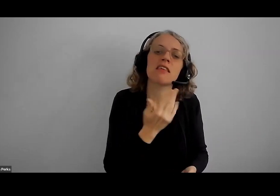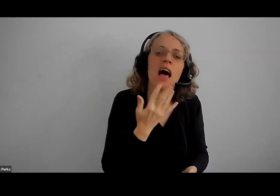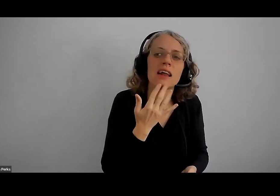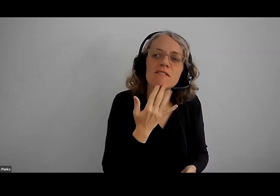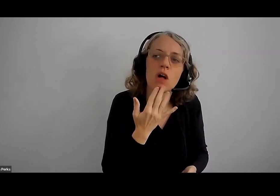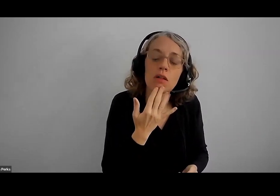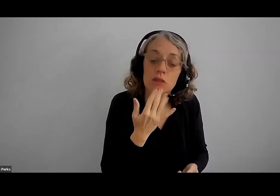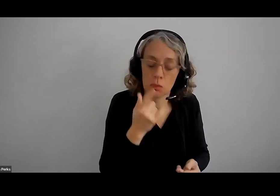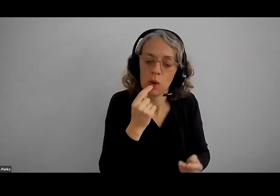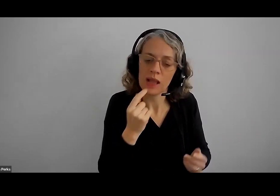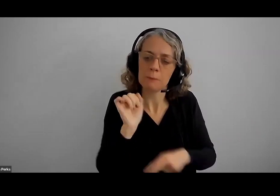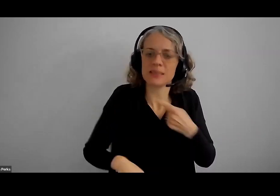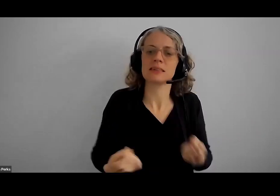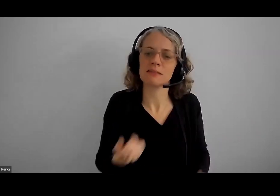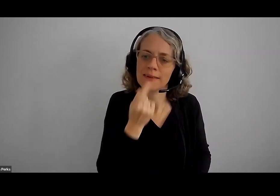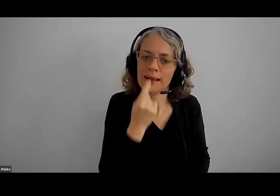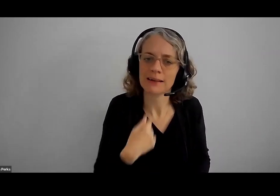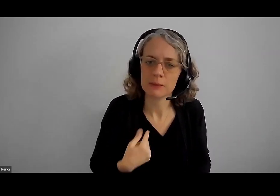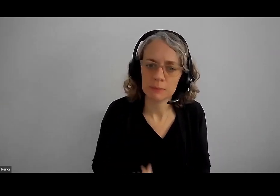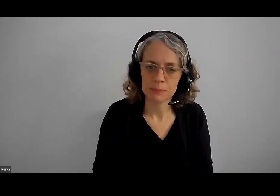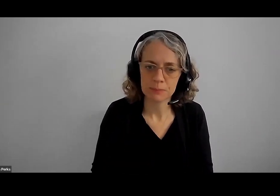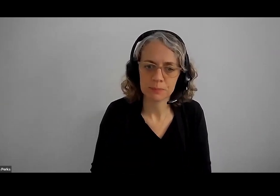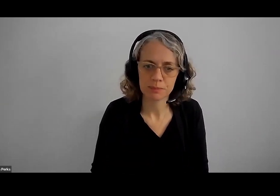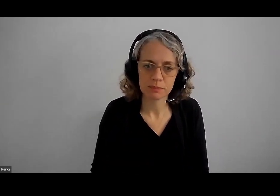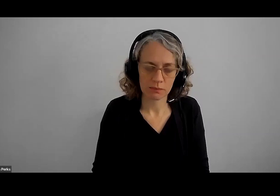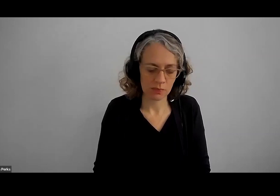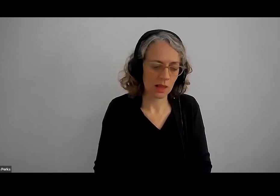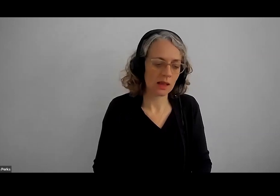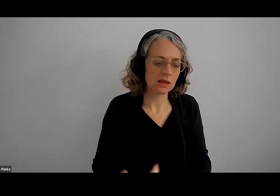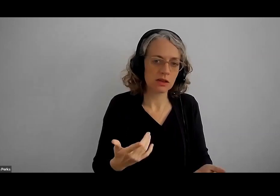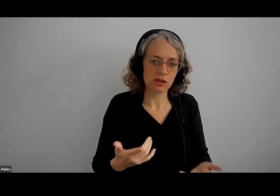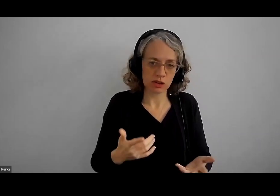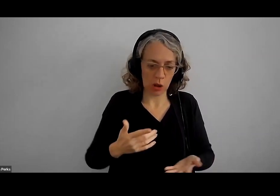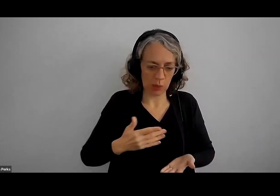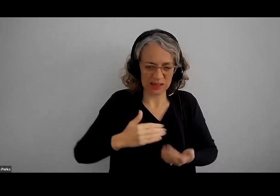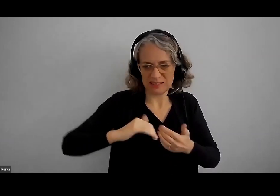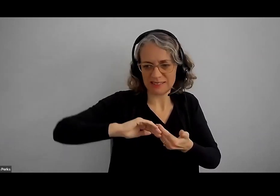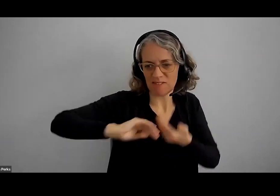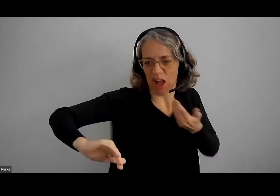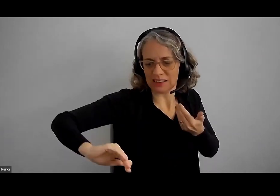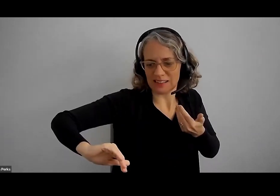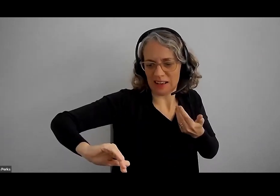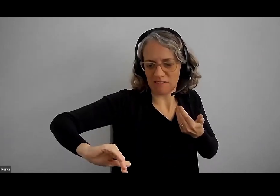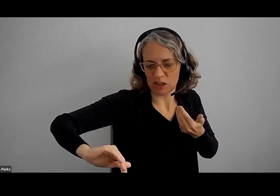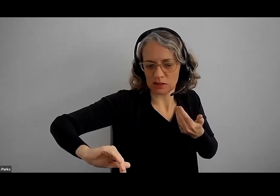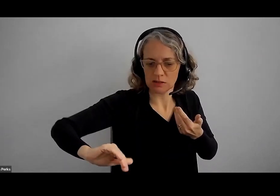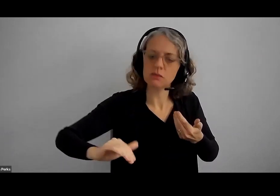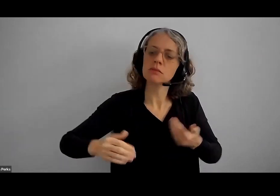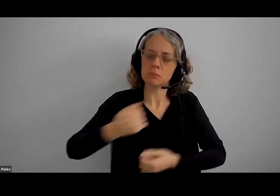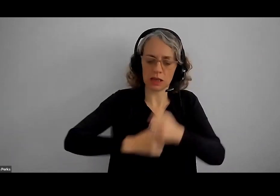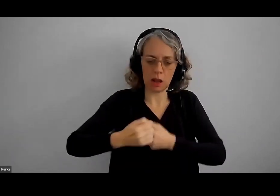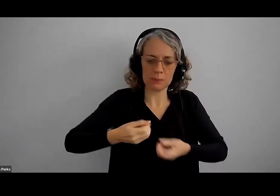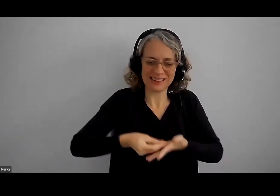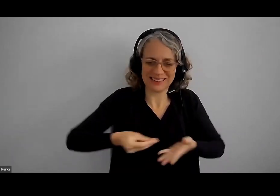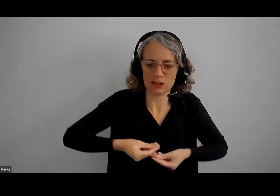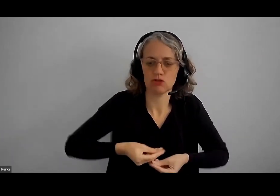it. As well as changing from divisive to distributive, the 6th way to think like a 21st century